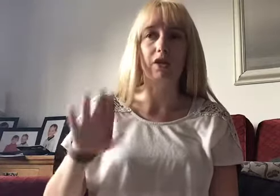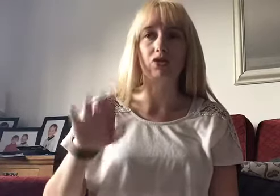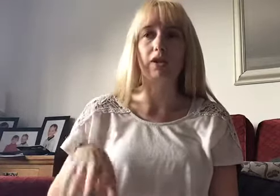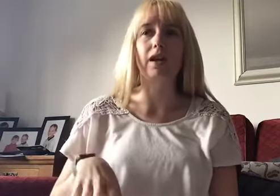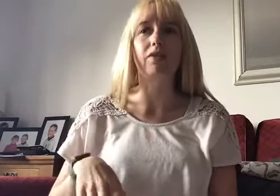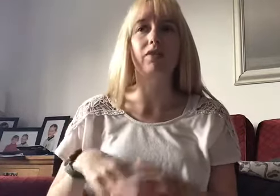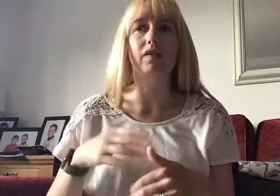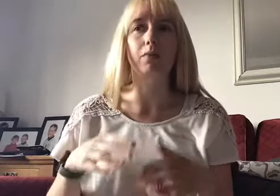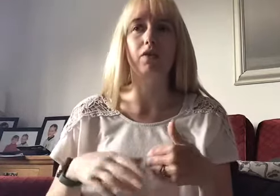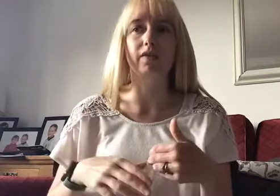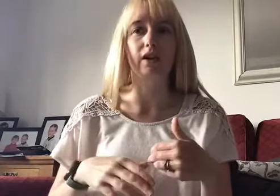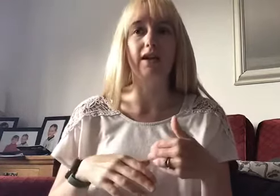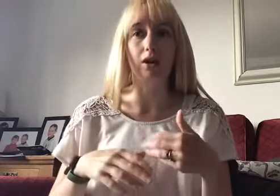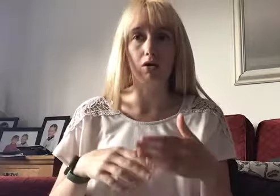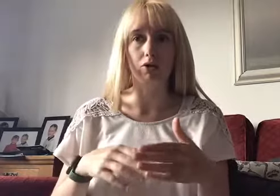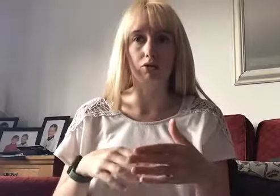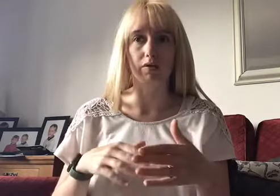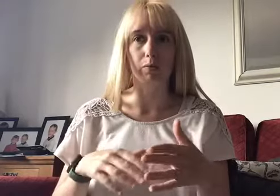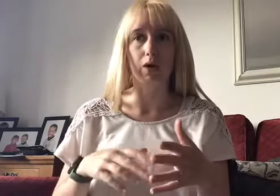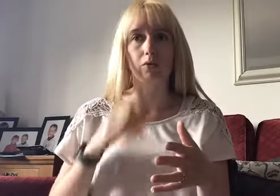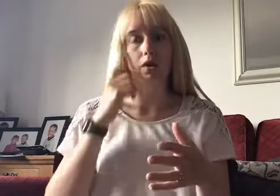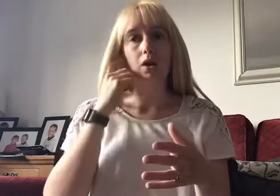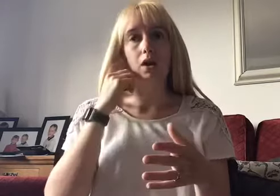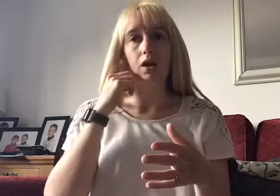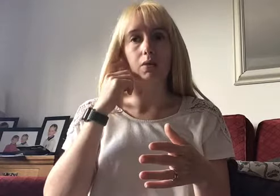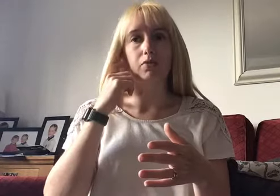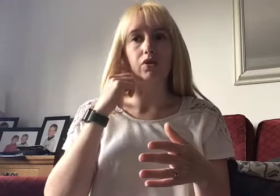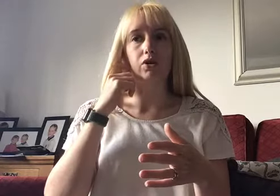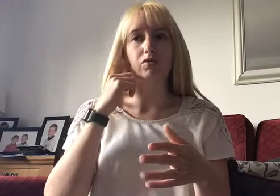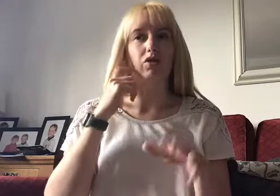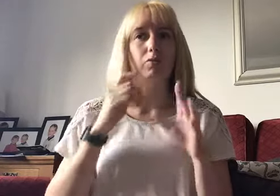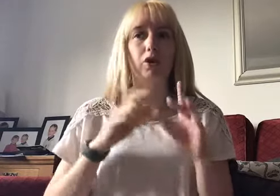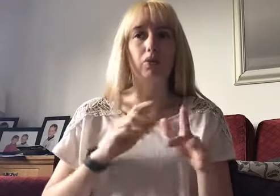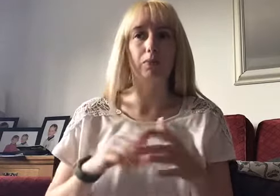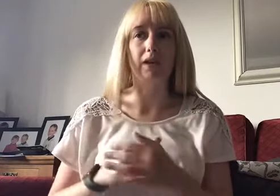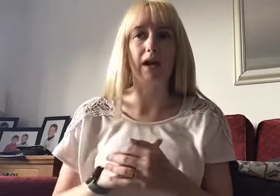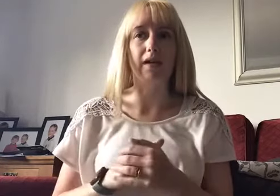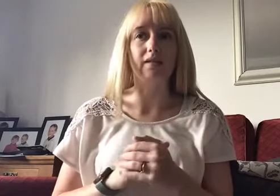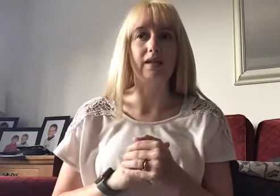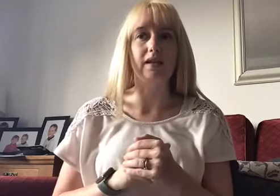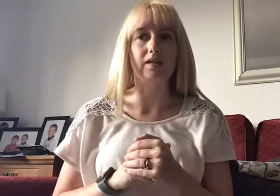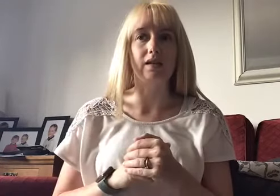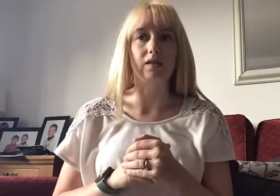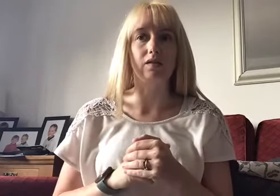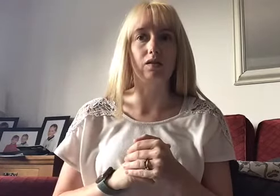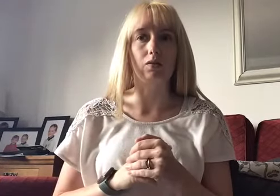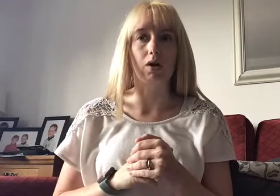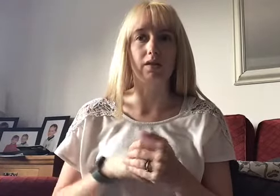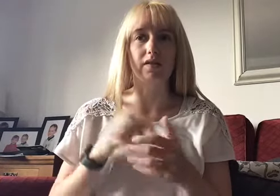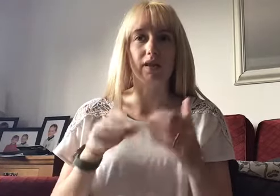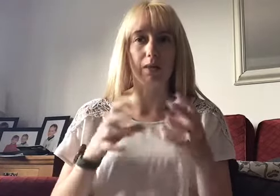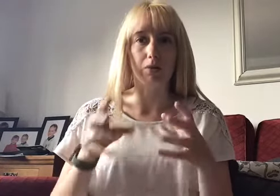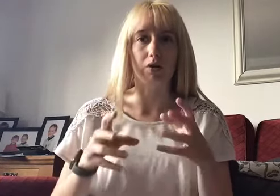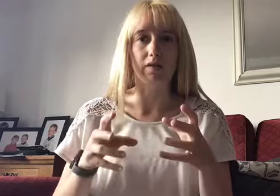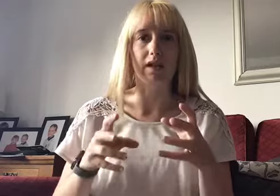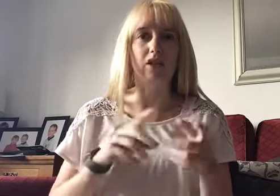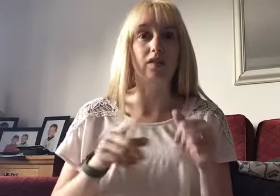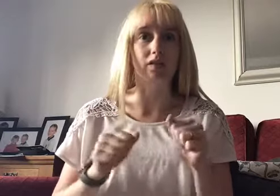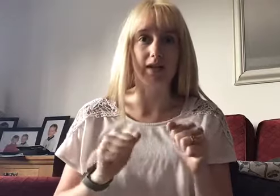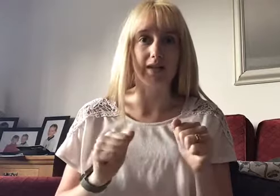it. Now there are some that are slightly harder as well, that just might not be as easy to understand because they look slightly different